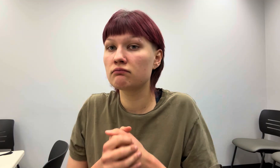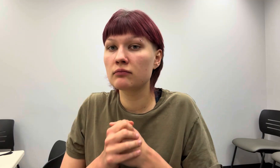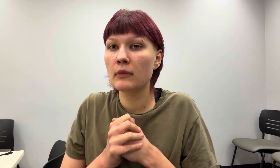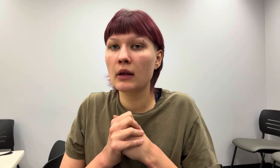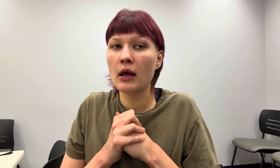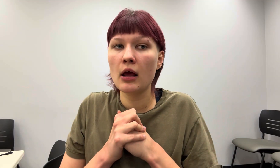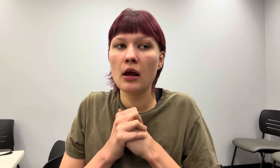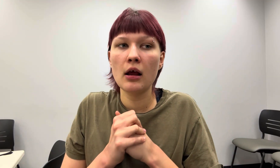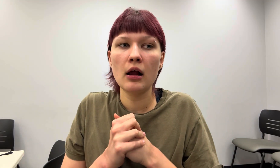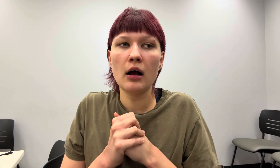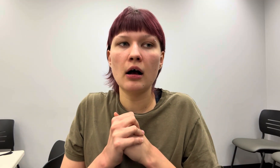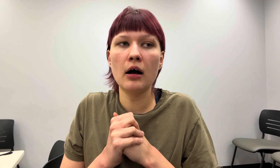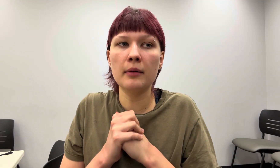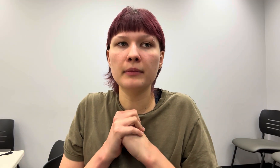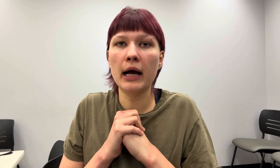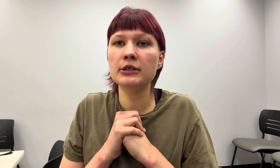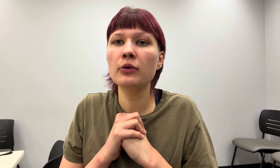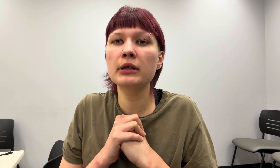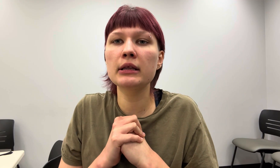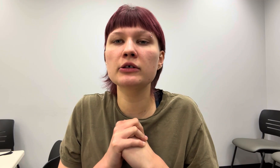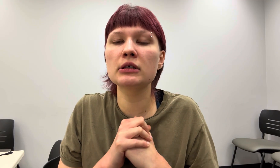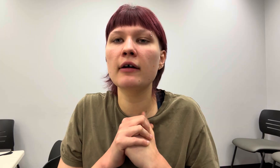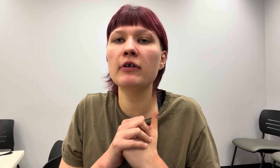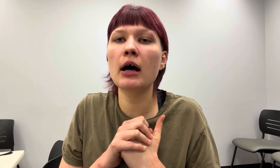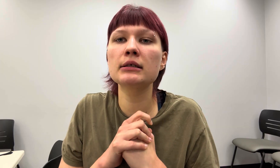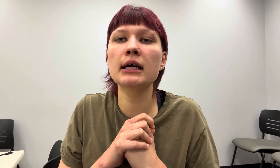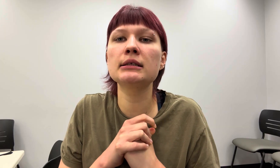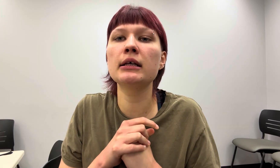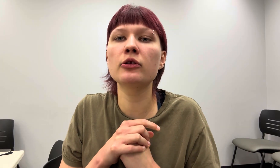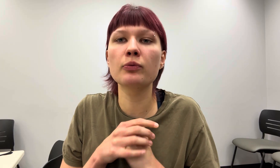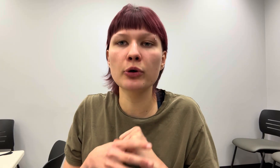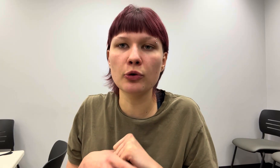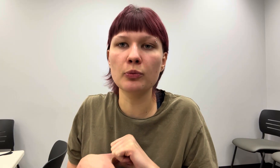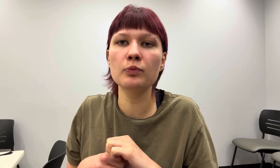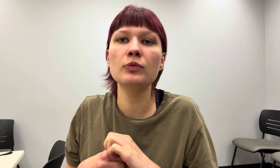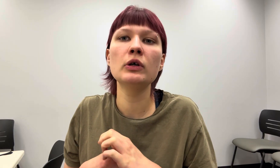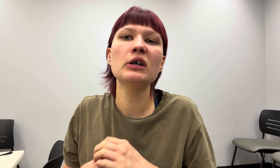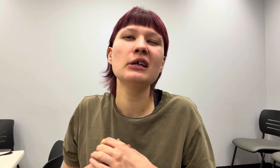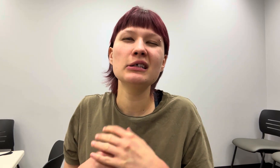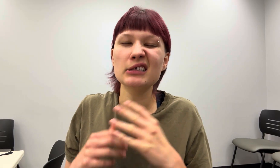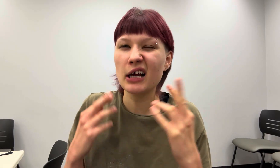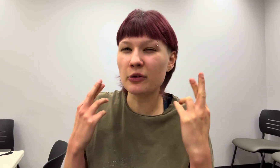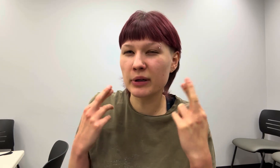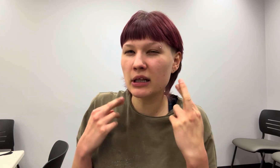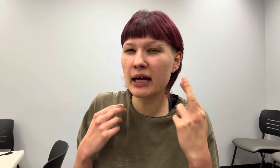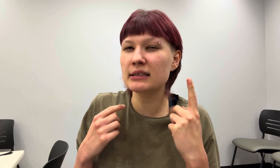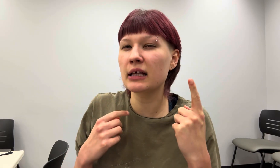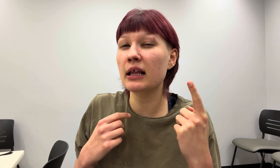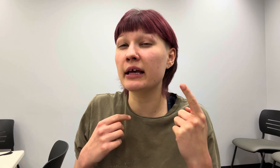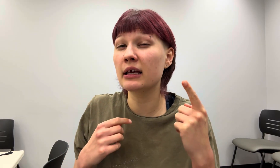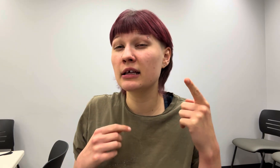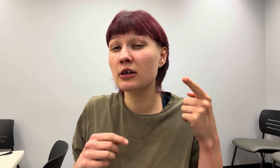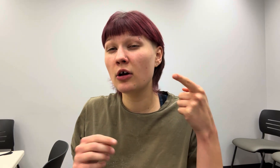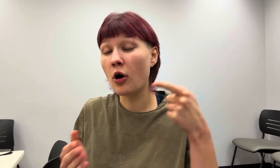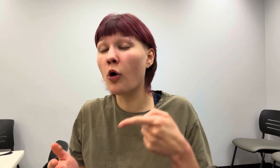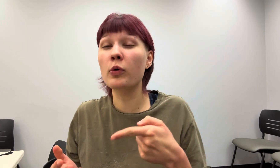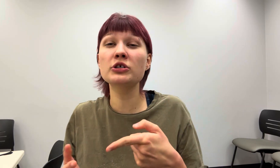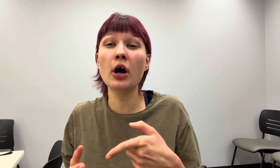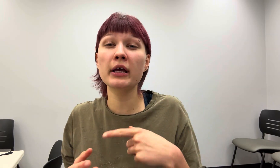I don't think there's enough context in the room to kind of realize that, like, oh, we're talking